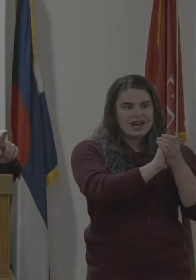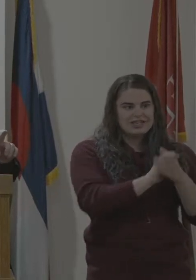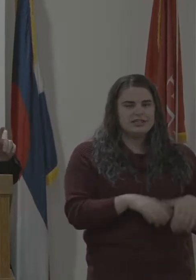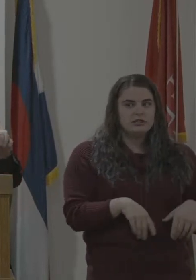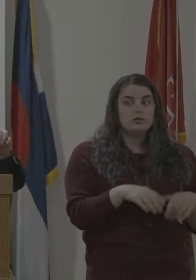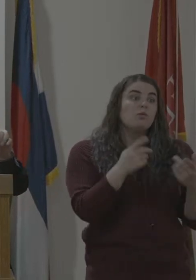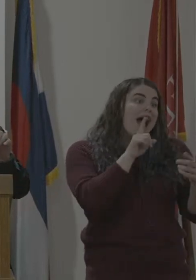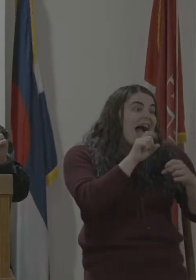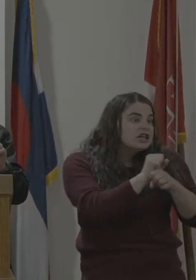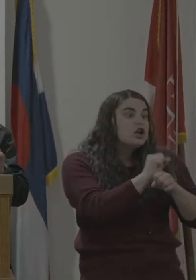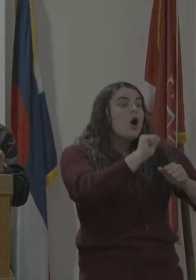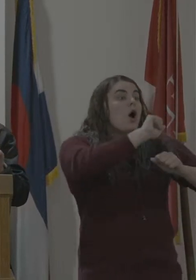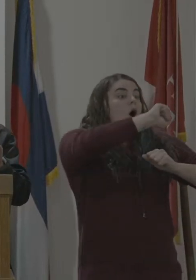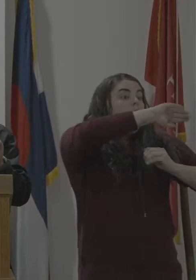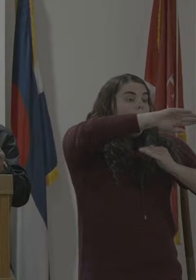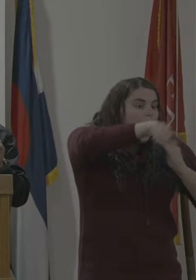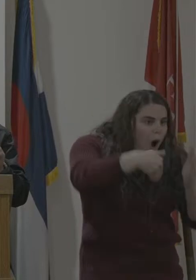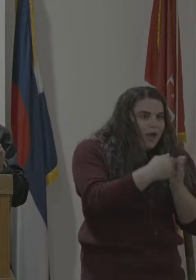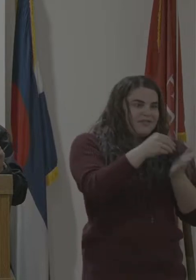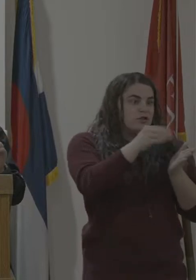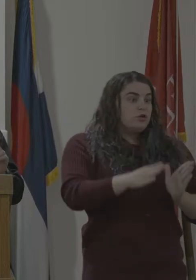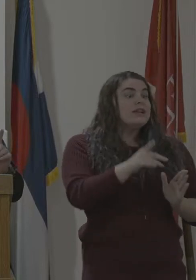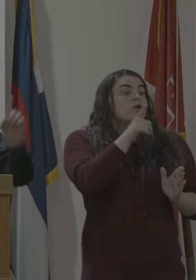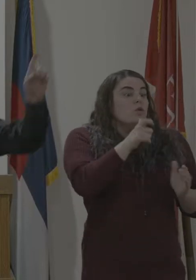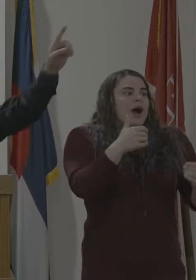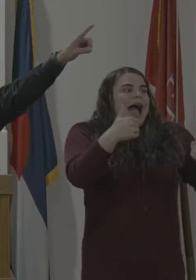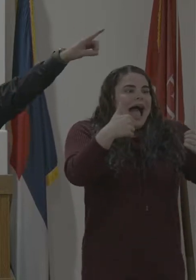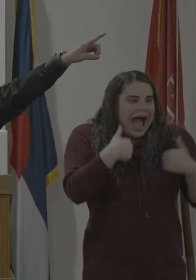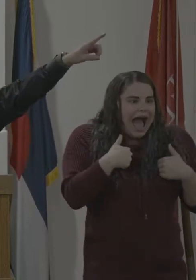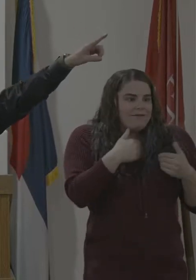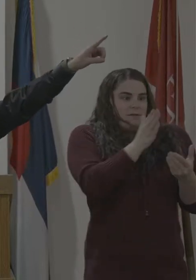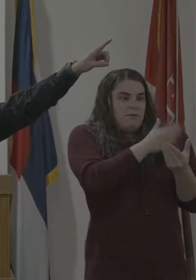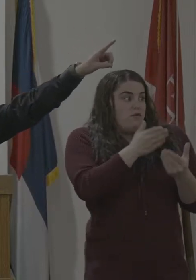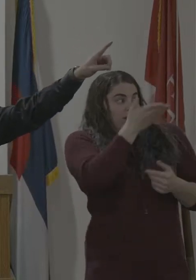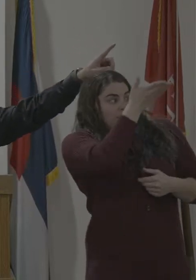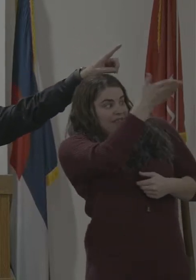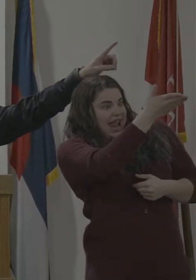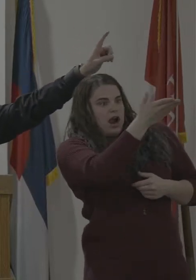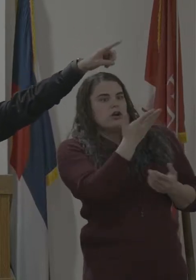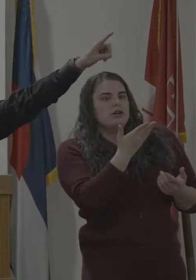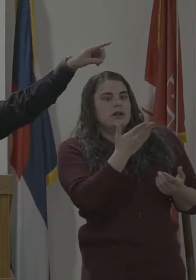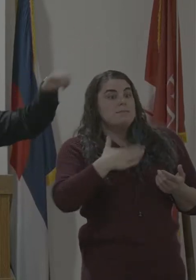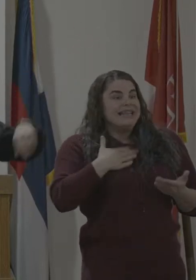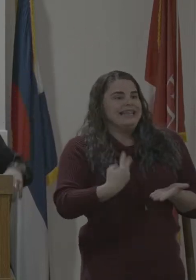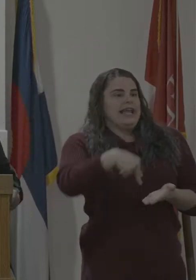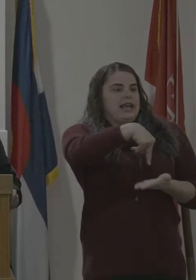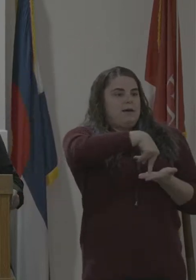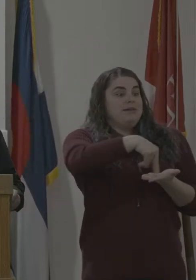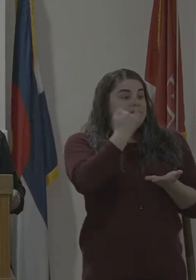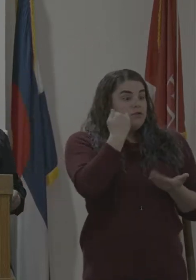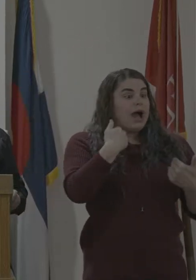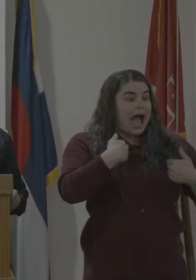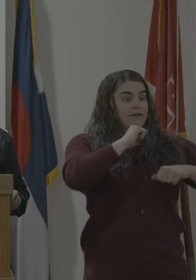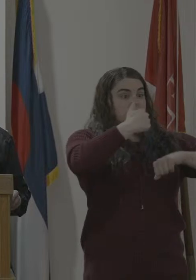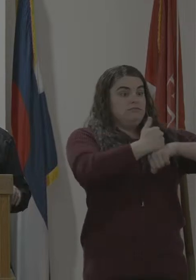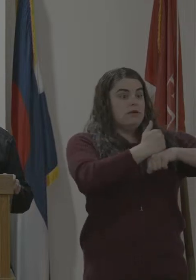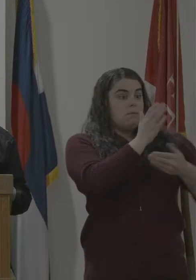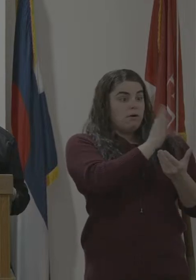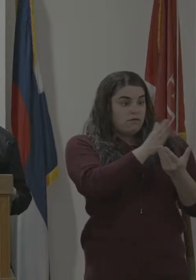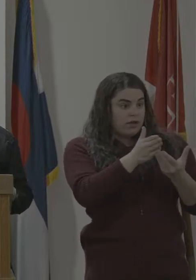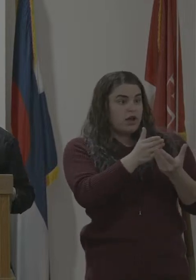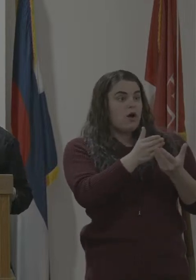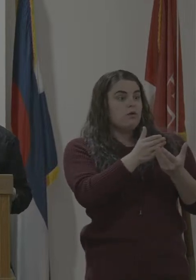Actually, all of the students that have a portfolio over there, would you please stand up over there? That have a portfolio. Warren Tech students, let's see who you